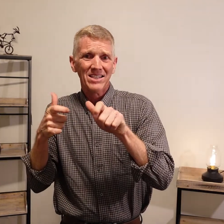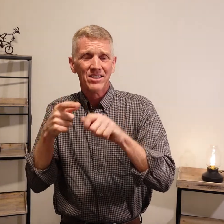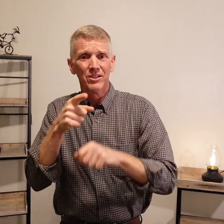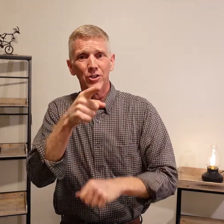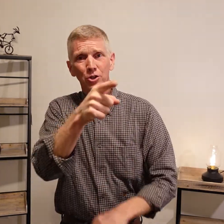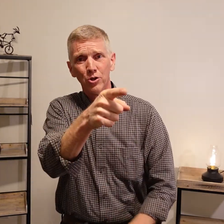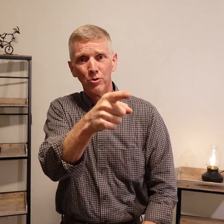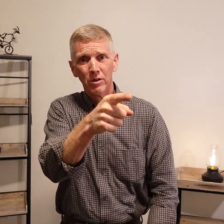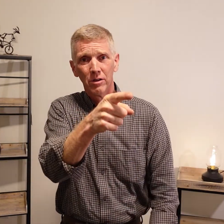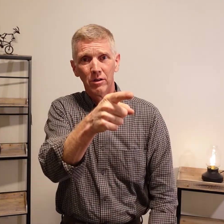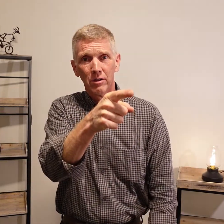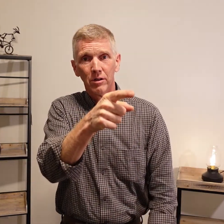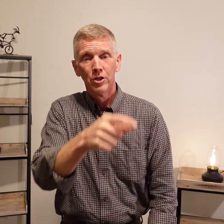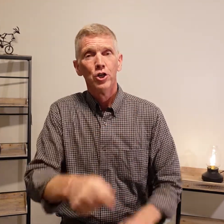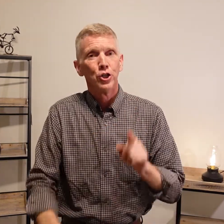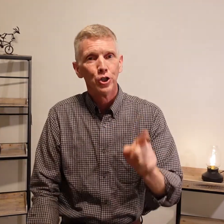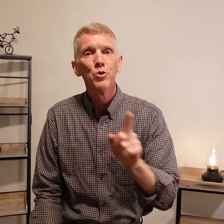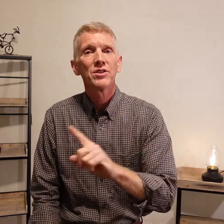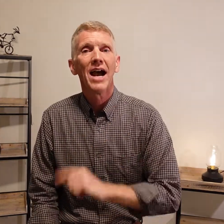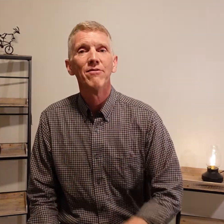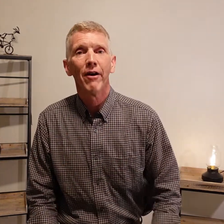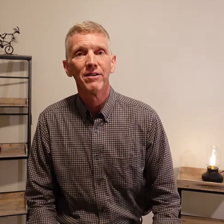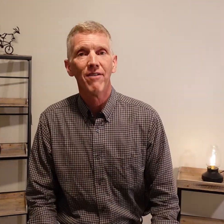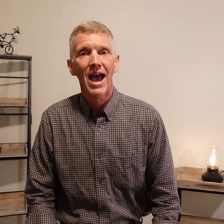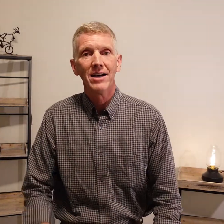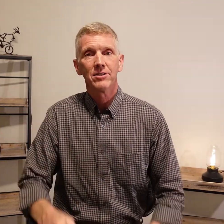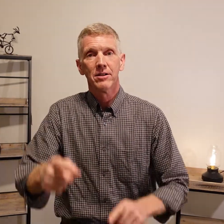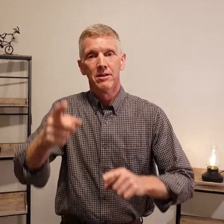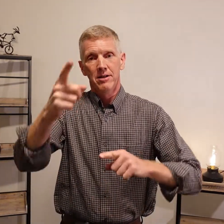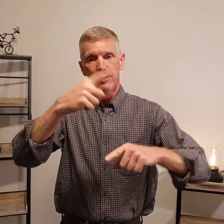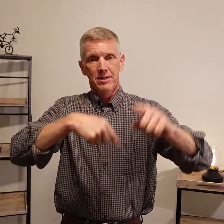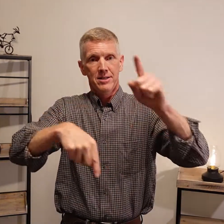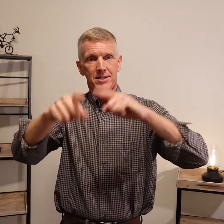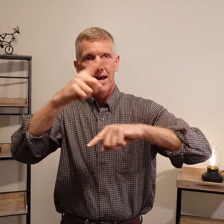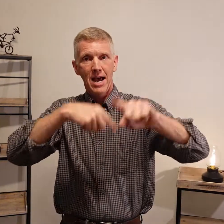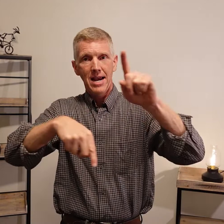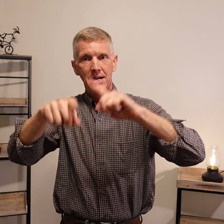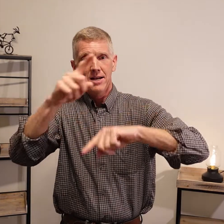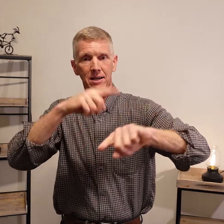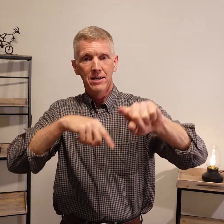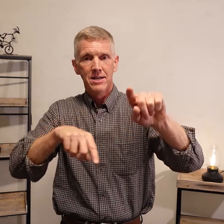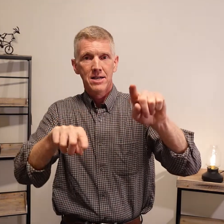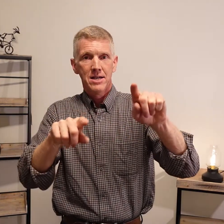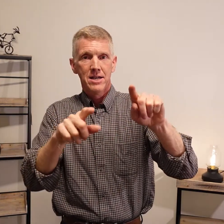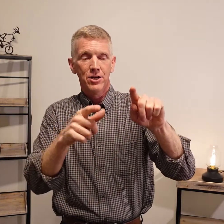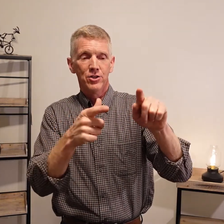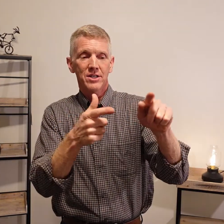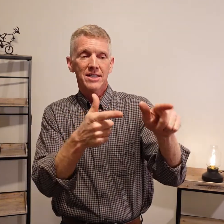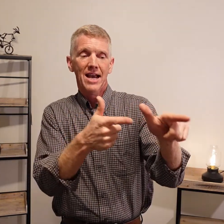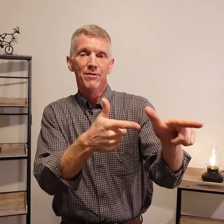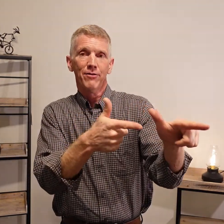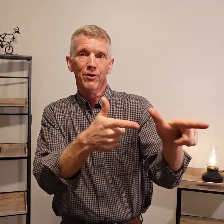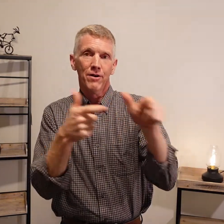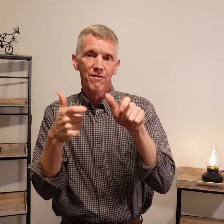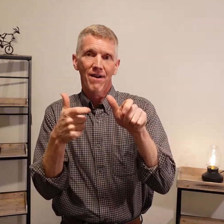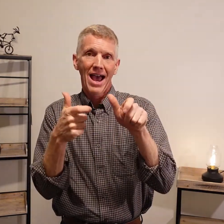fast, you. You sign very fast. Sign, here's the sign for